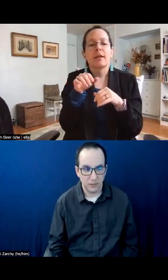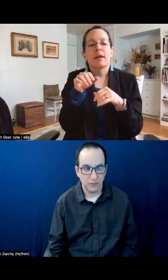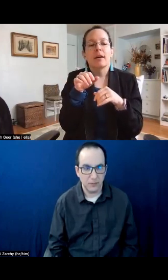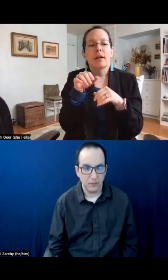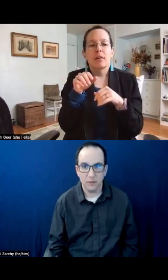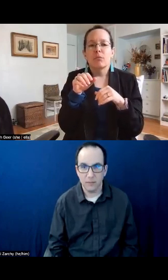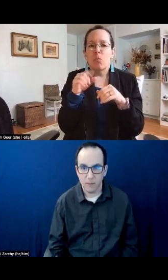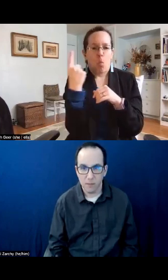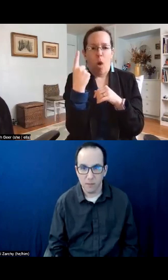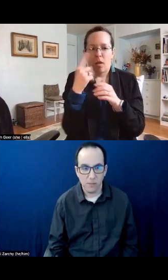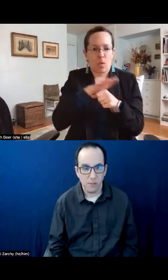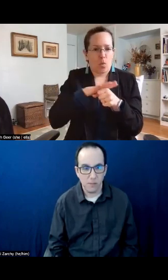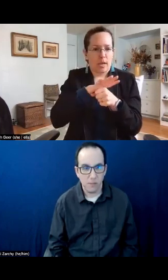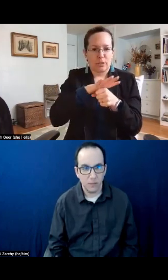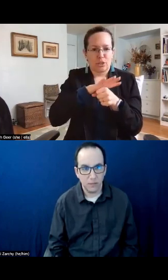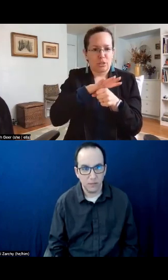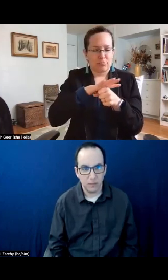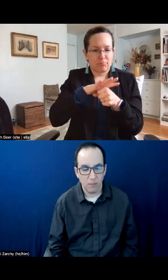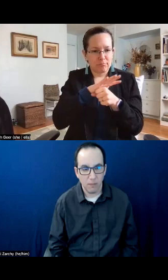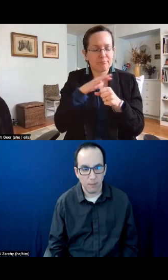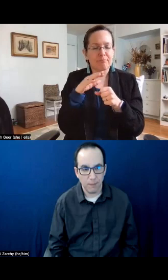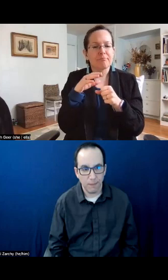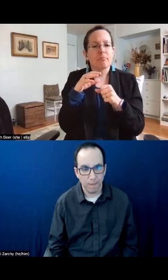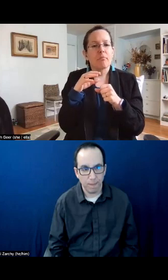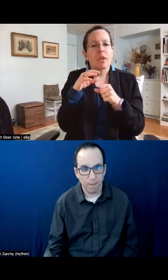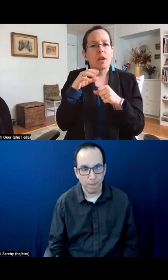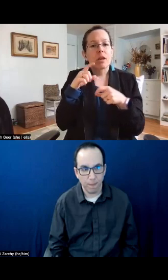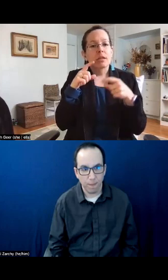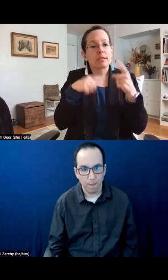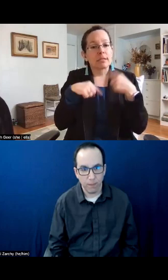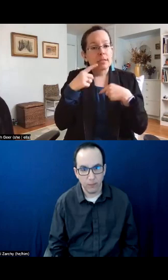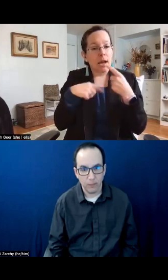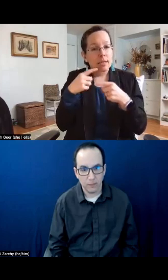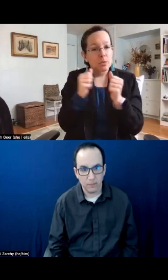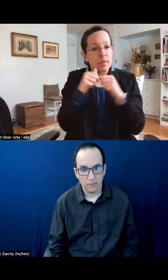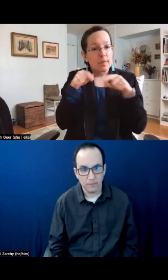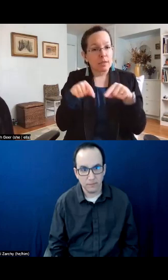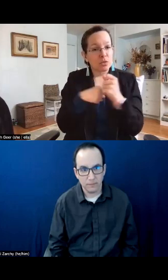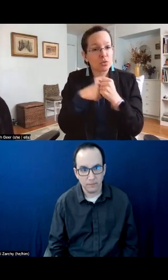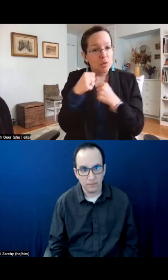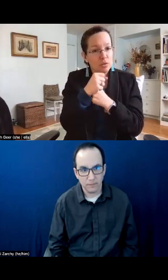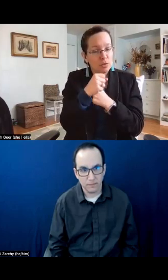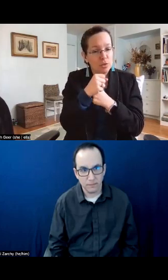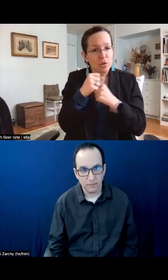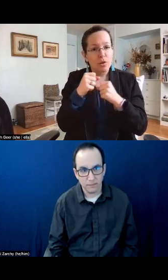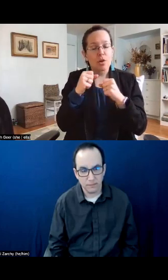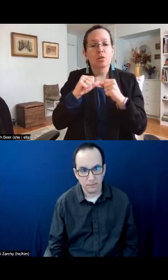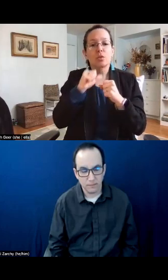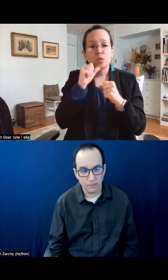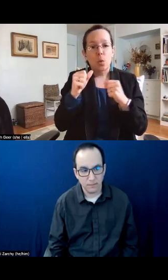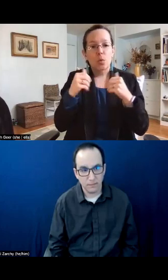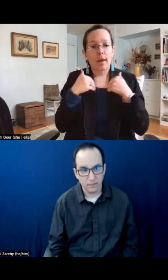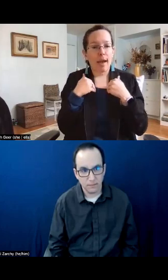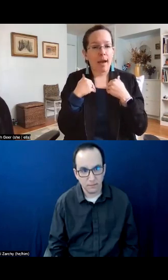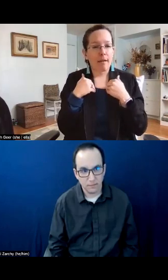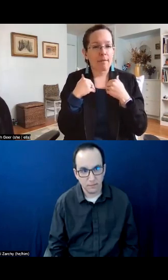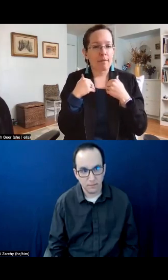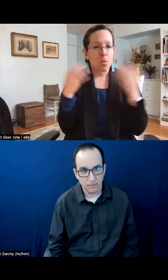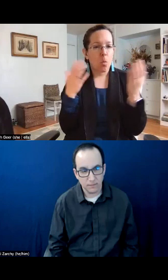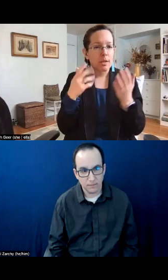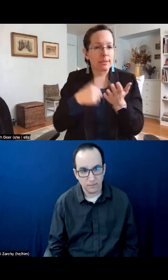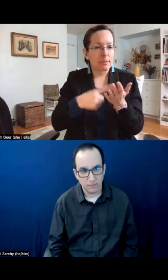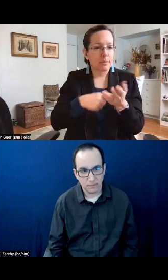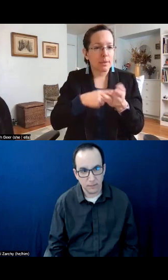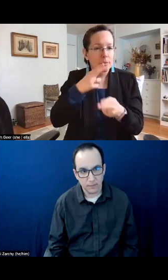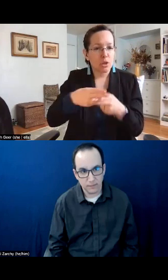which is very similar, or excuse me, rather very common, where there is one location required for production, and that the